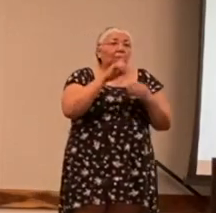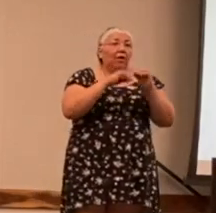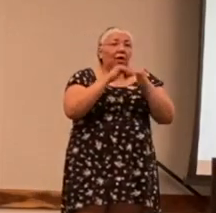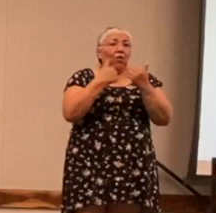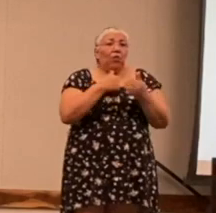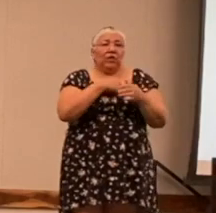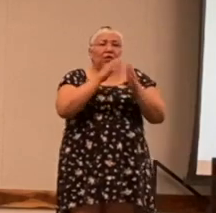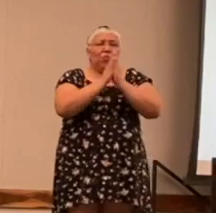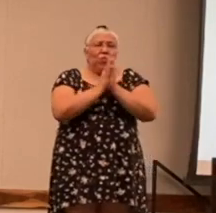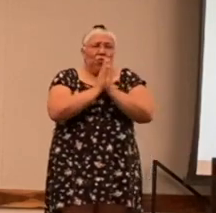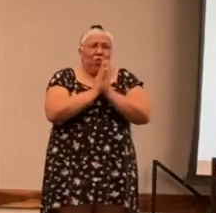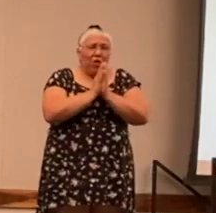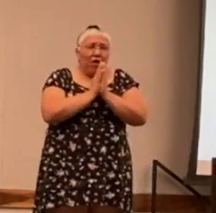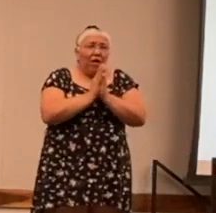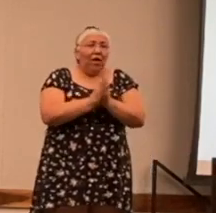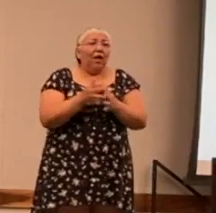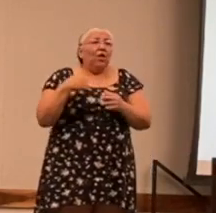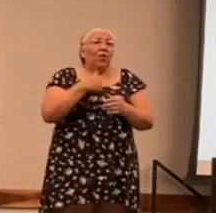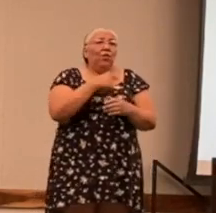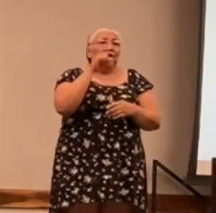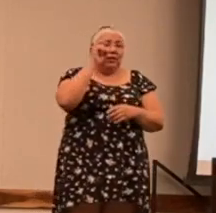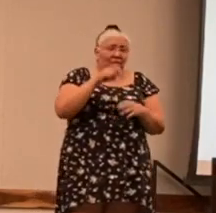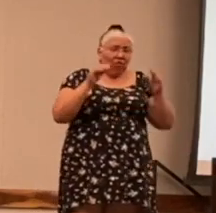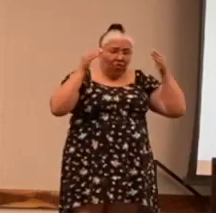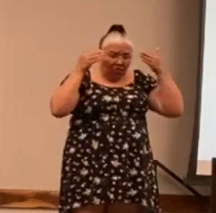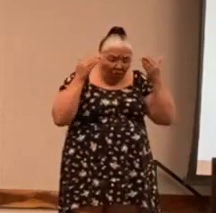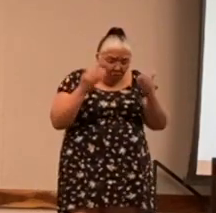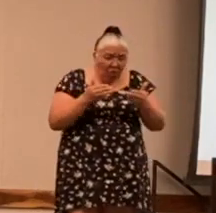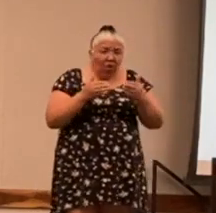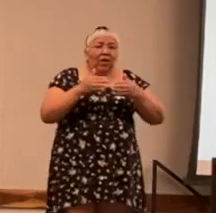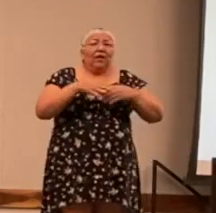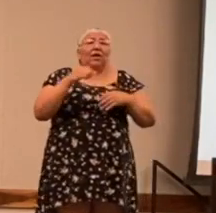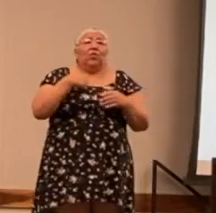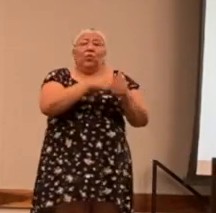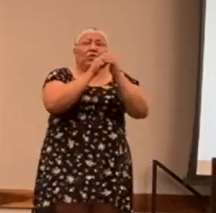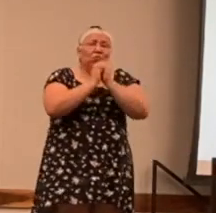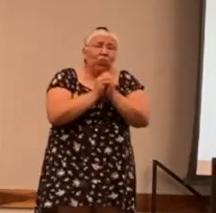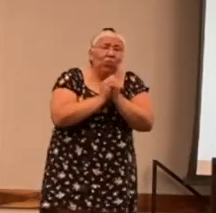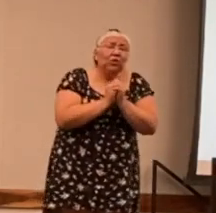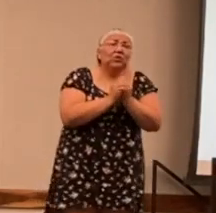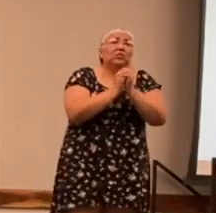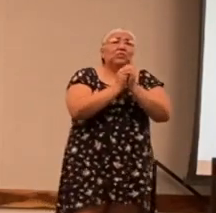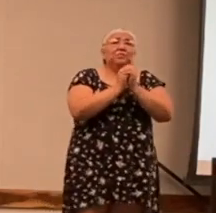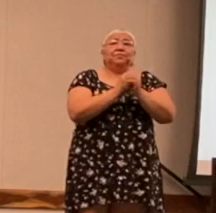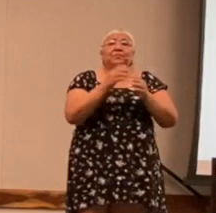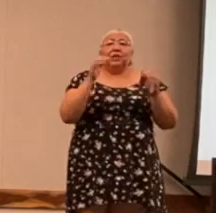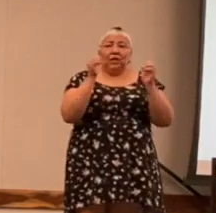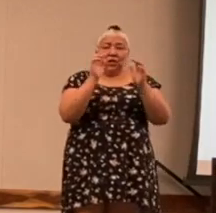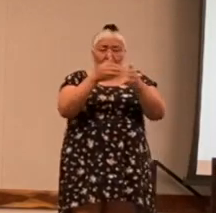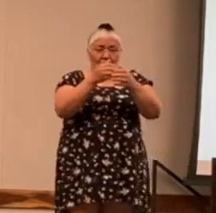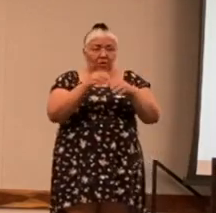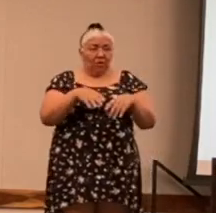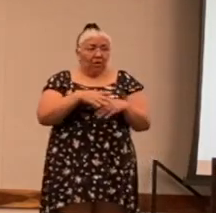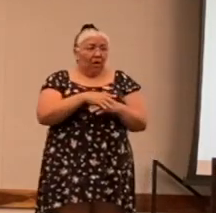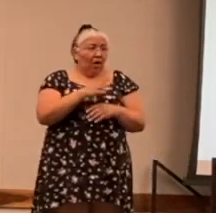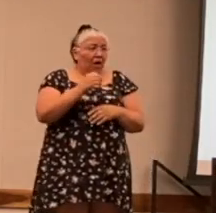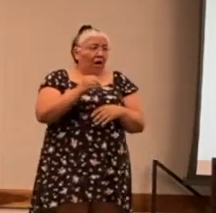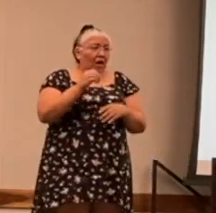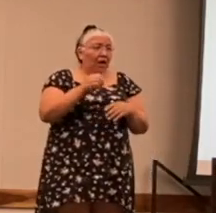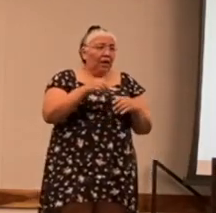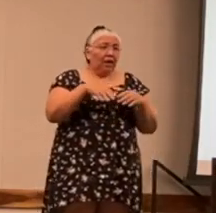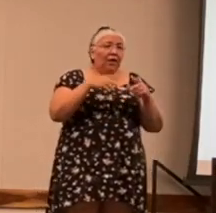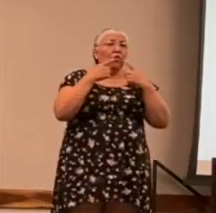we need to pray harder and how we need to focus harder and worship harder and witness harder and preach harder